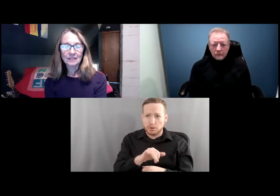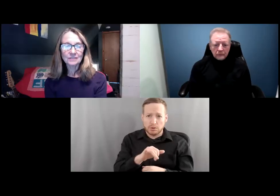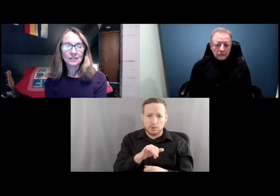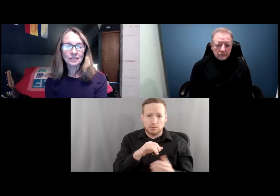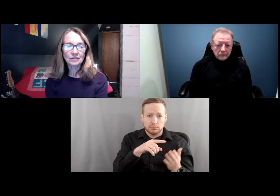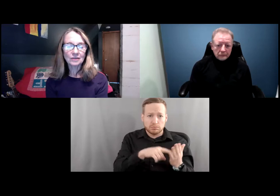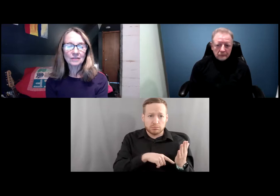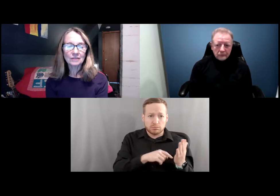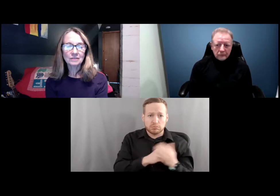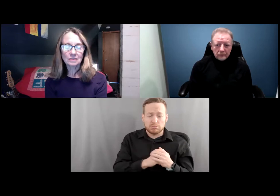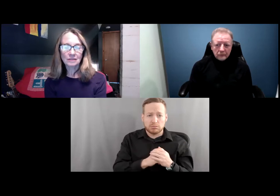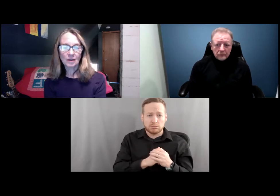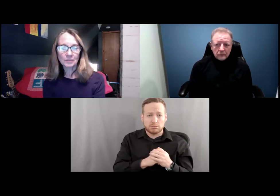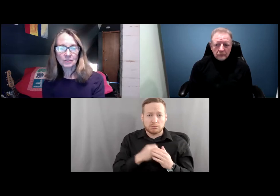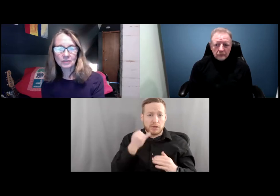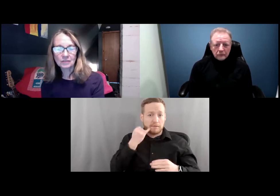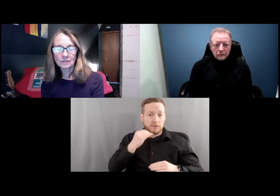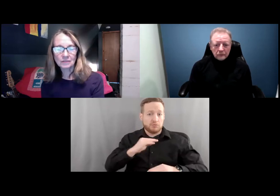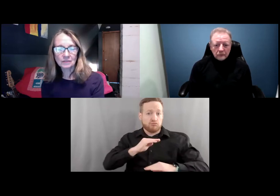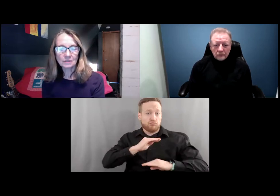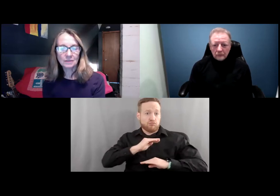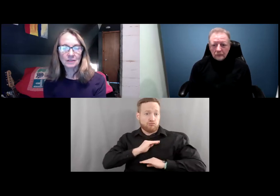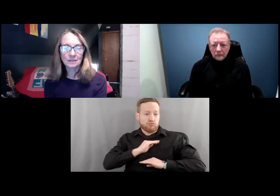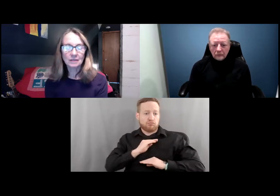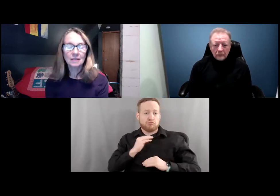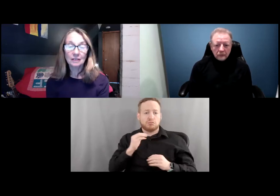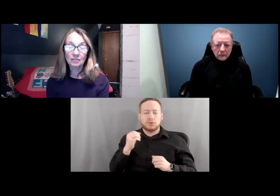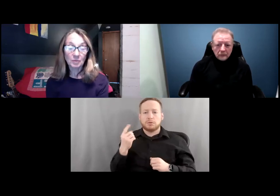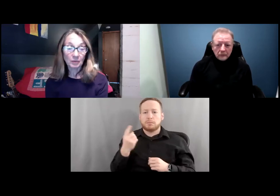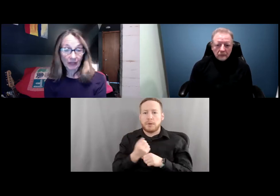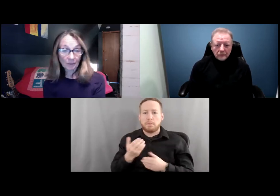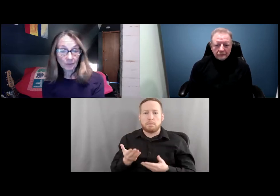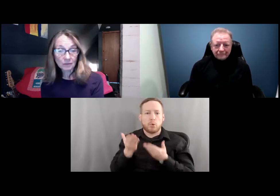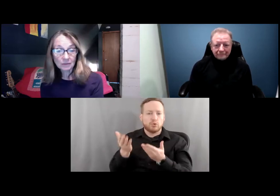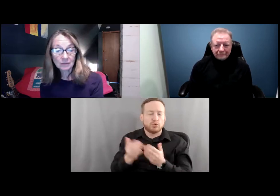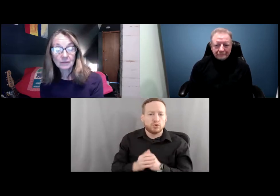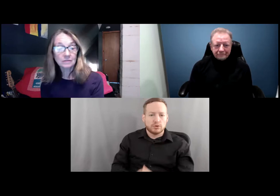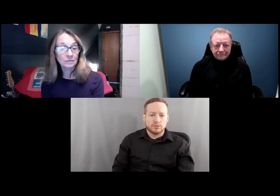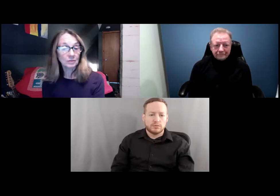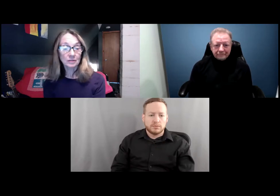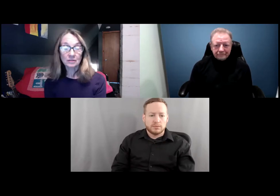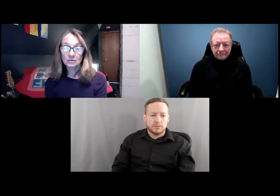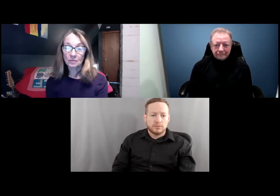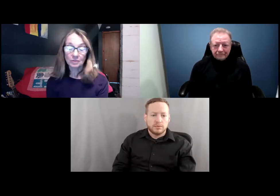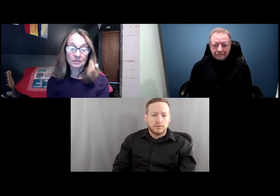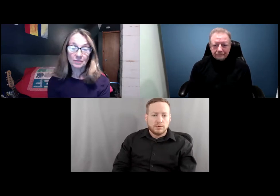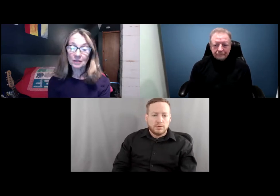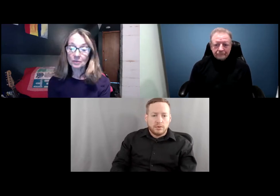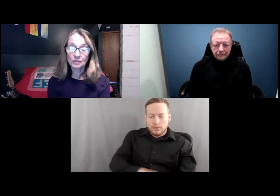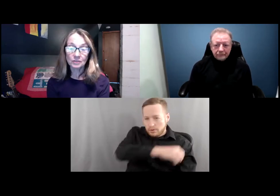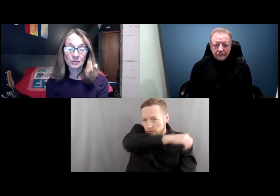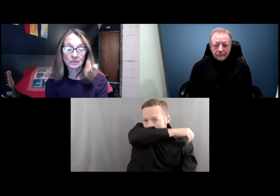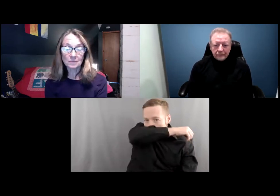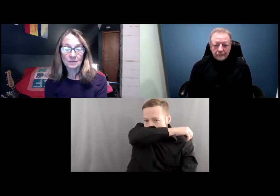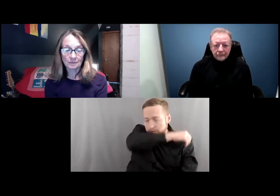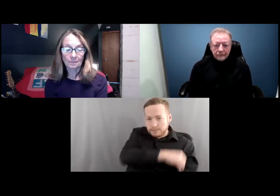Any discussion on this, the composition of this subcommittee? If people are happy with it, someone is, please make a motion